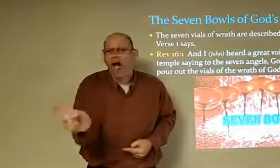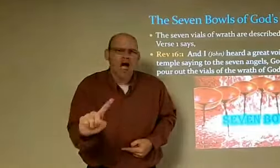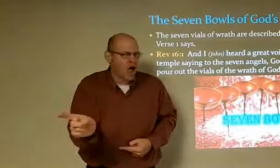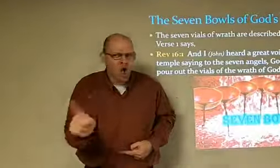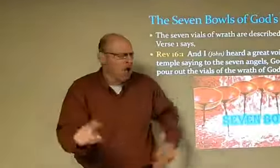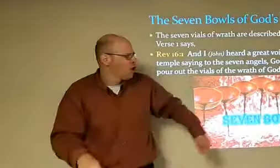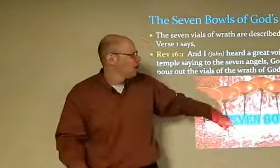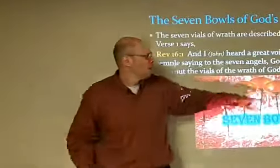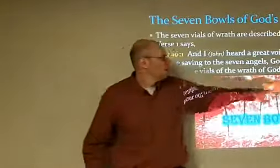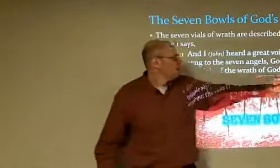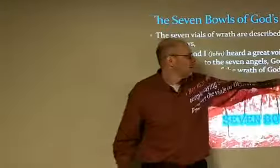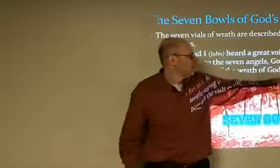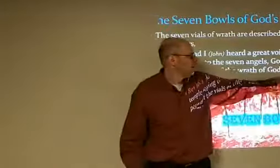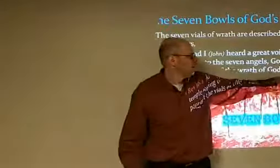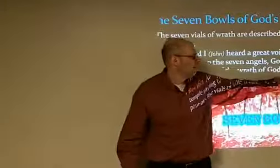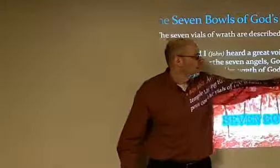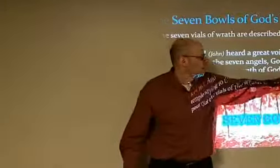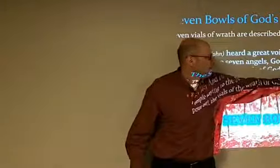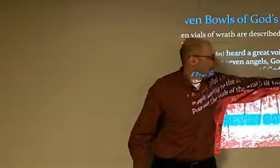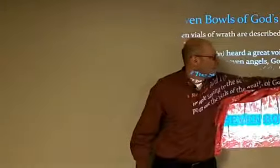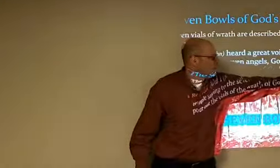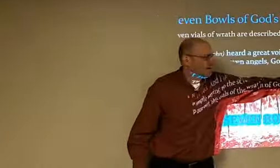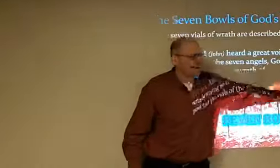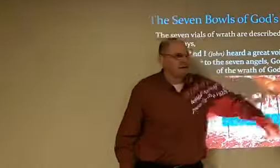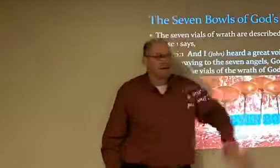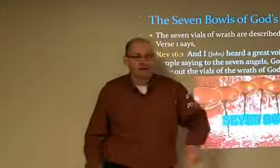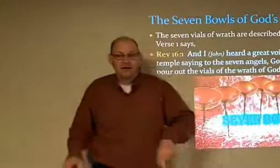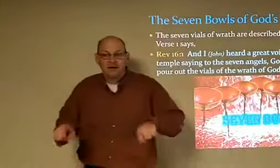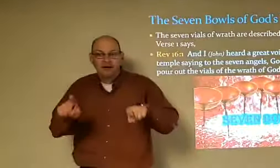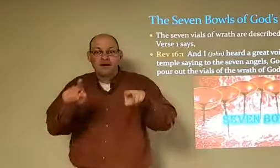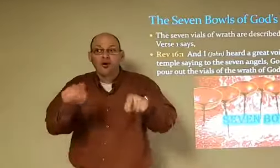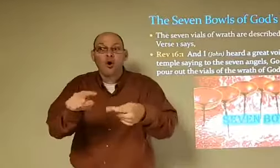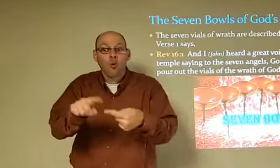Where are they going to go? Go your ways. Oh, upon the earth.